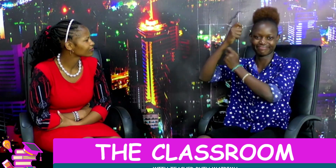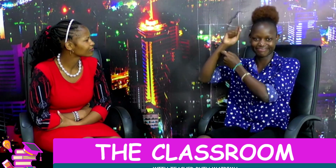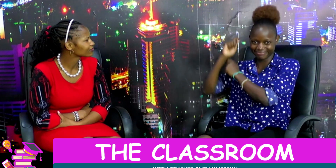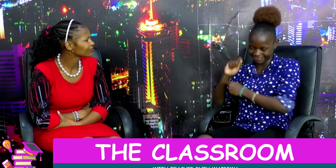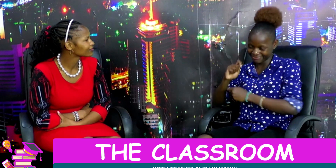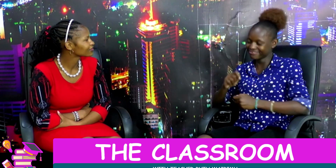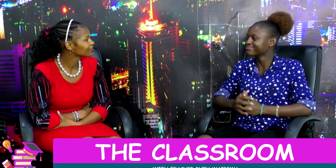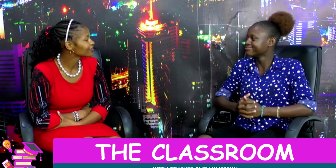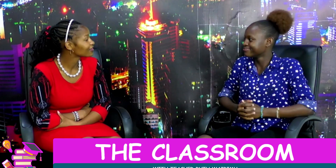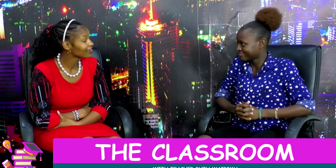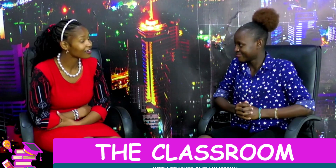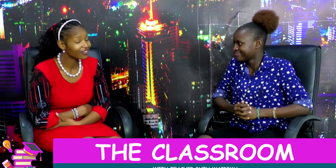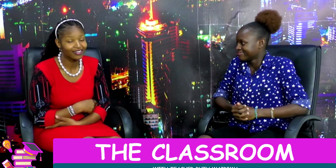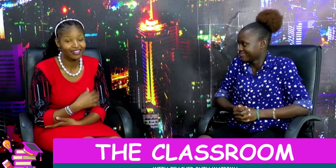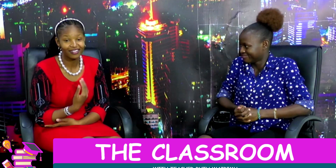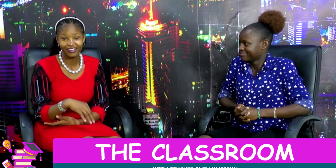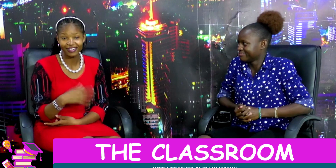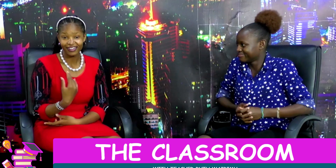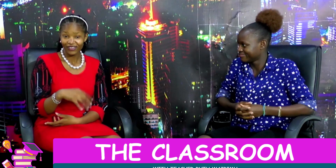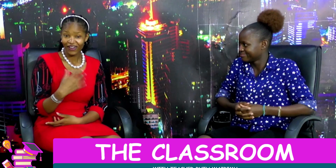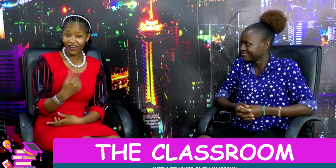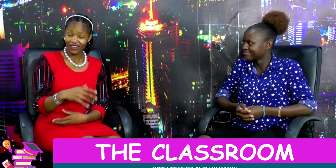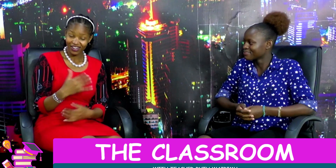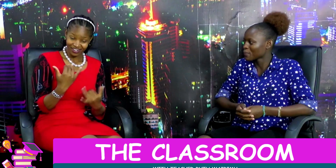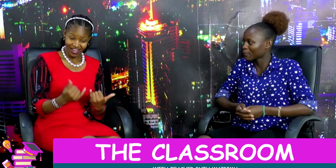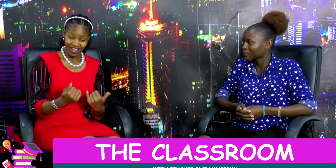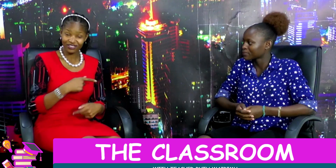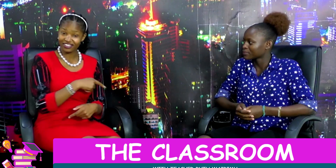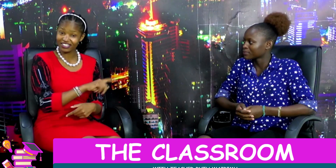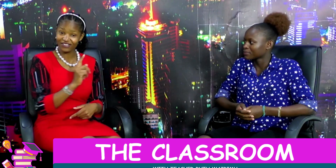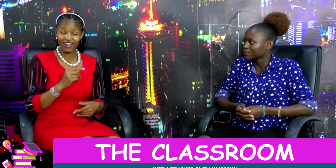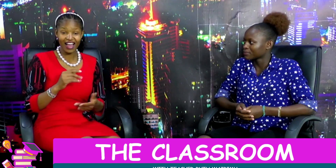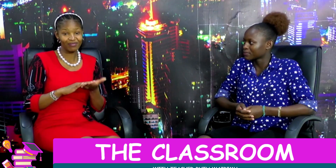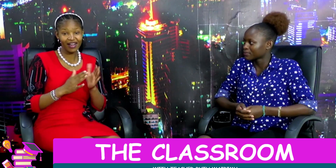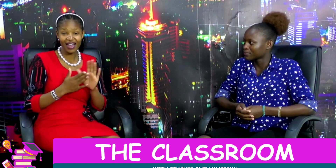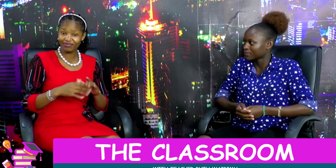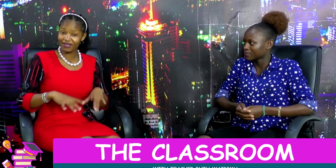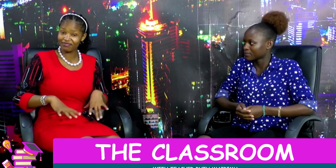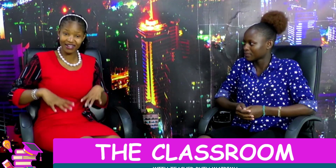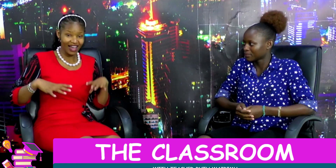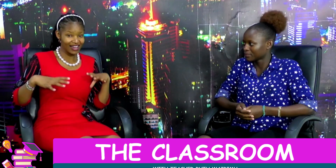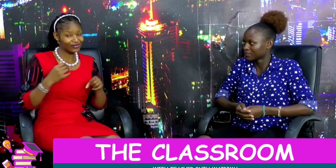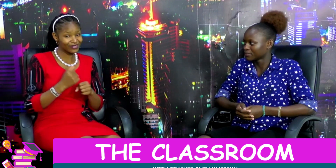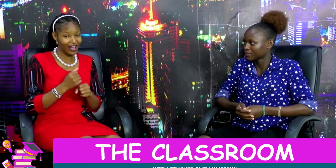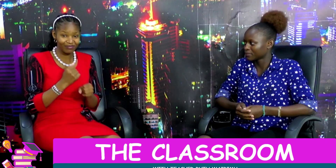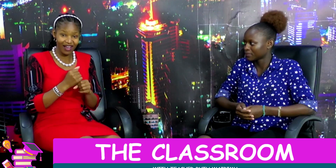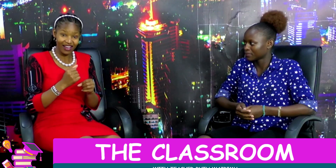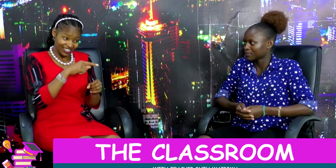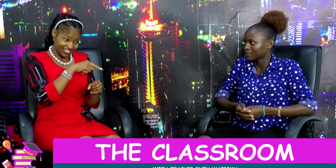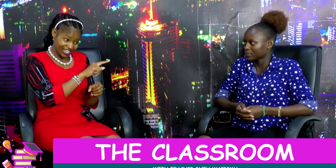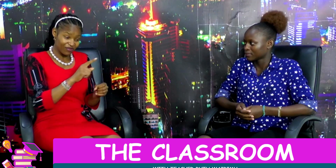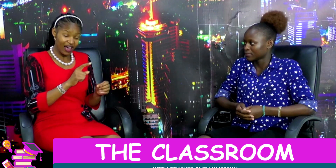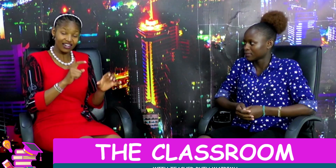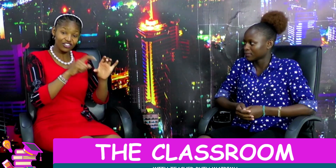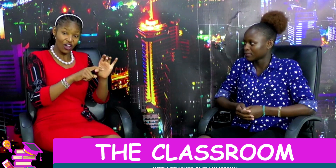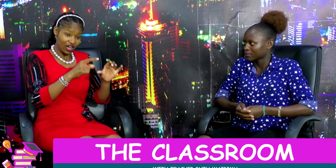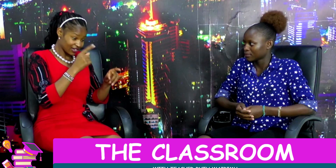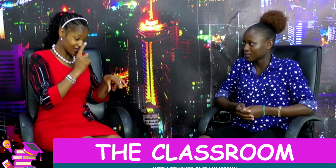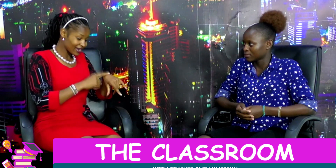on I will join college. But currently, right now, what I'm Wow, doing, I'm working as a nice. salonist. And now she is a